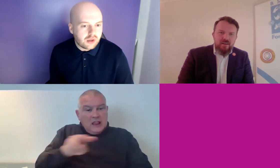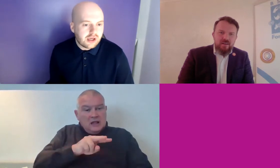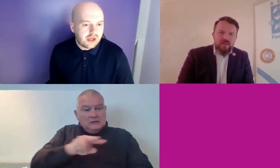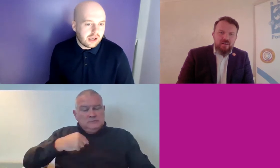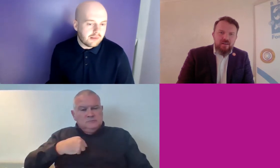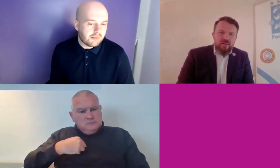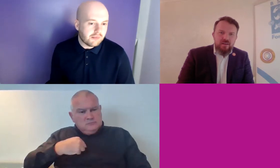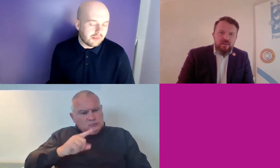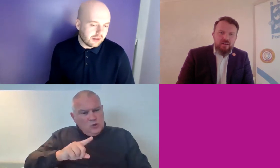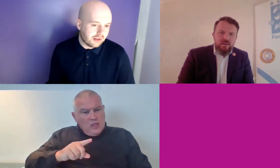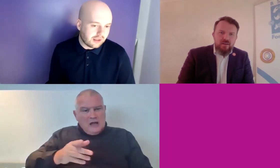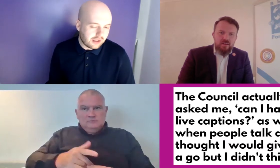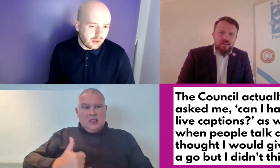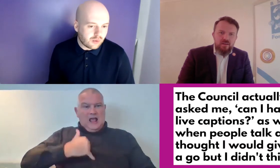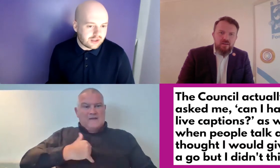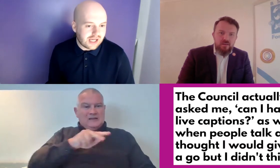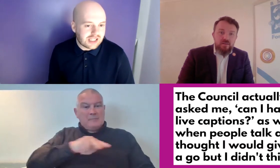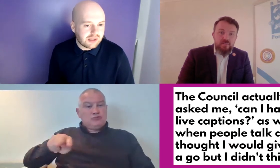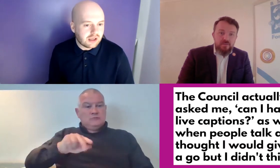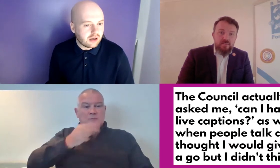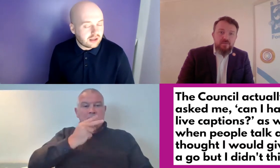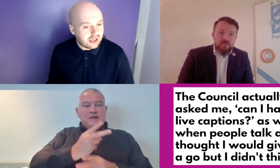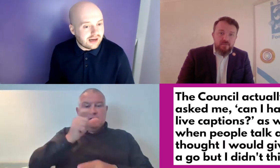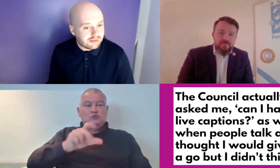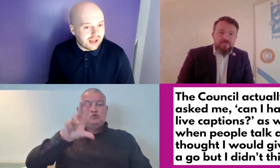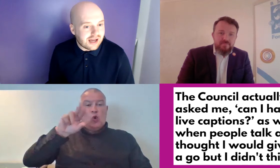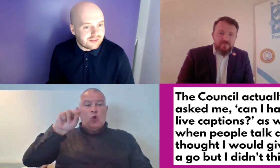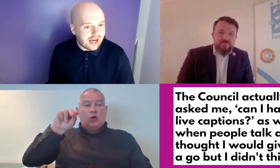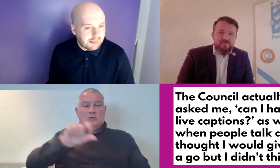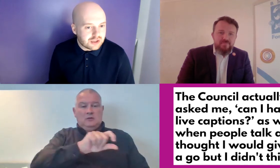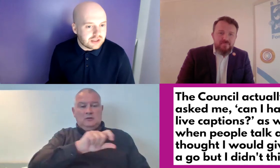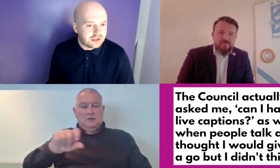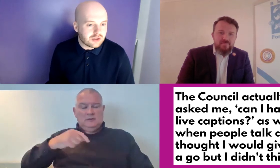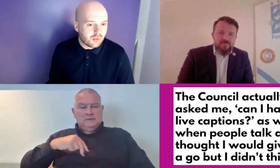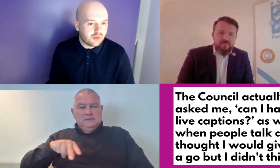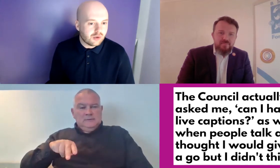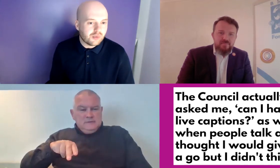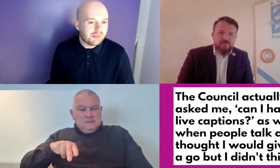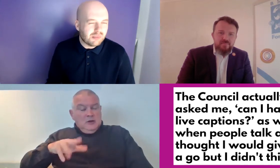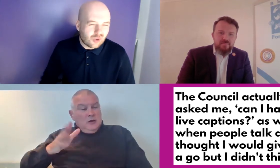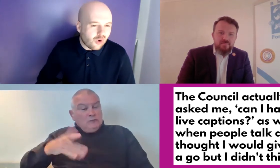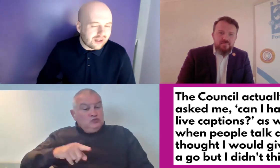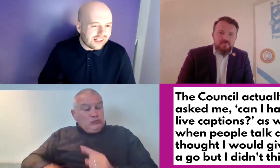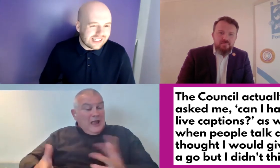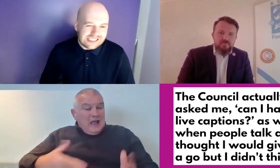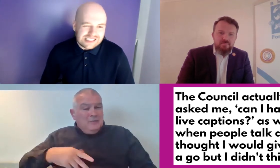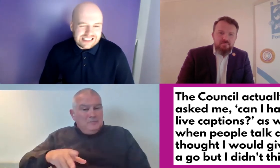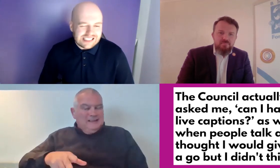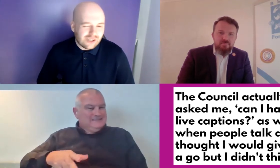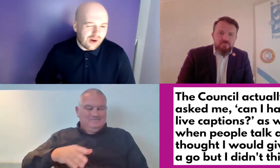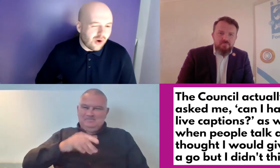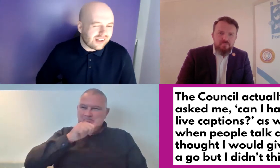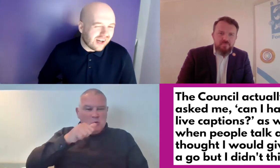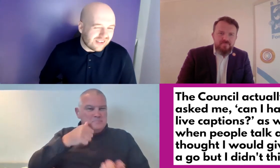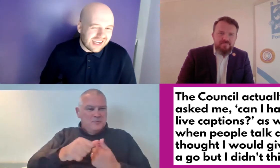involved. The council actually asked me, can I have live captions as well? You know, when people talk, and